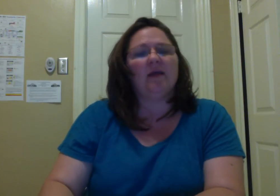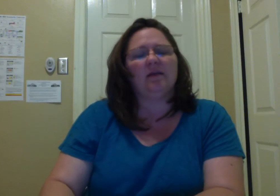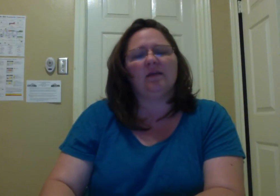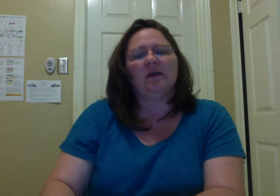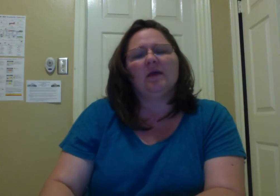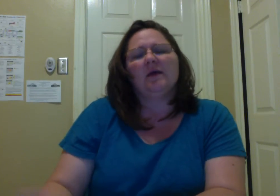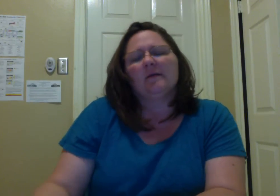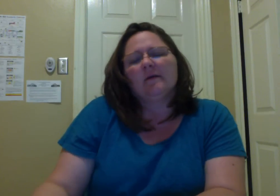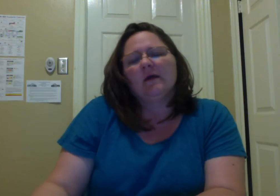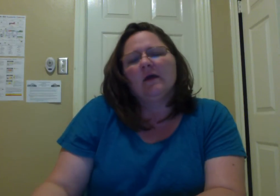And